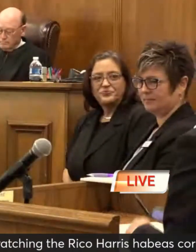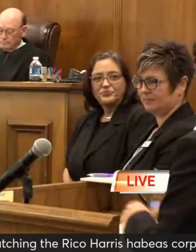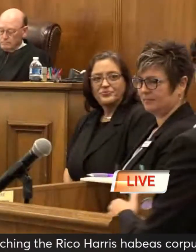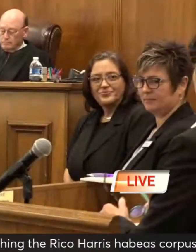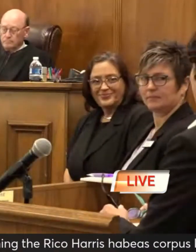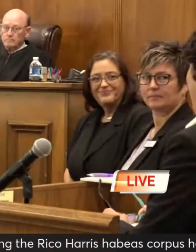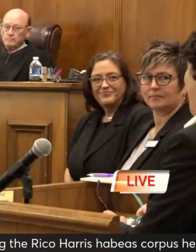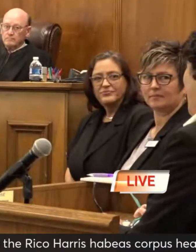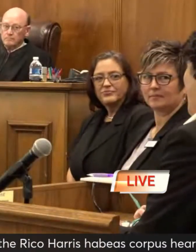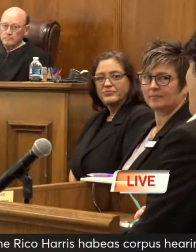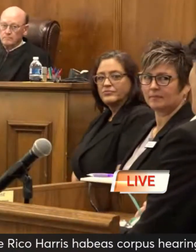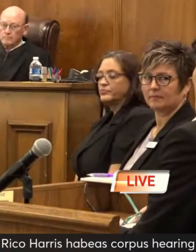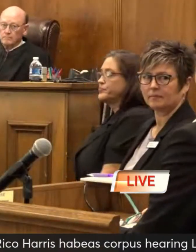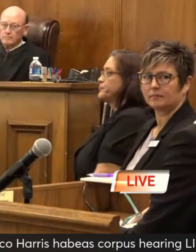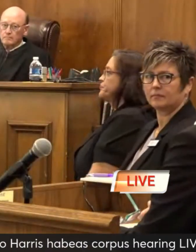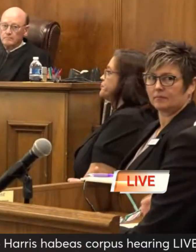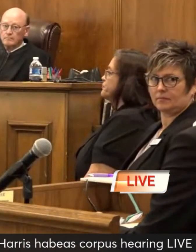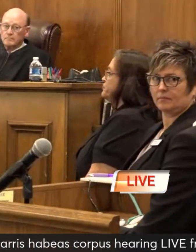I'm sorry.